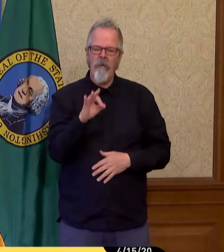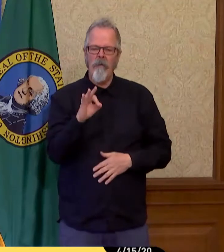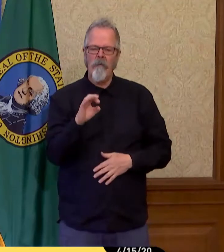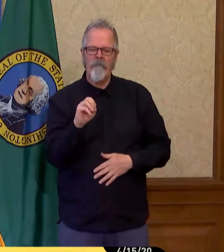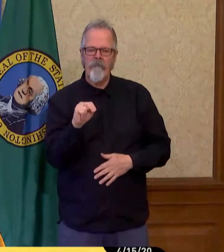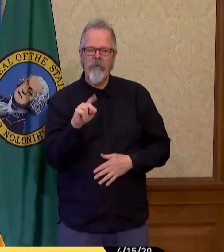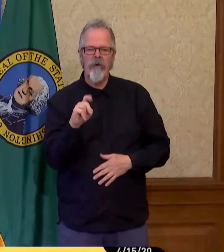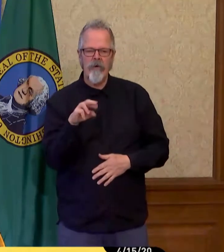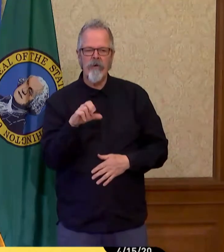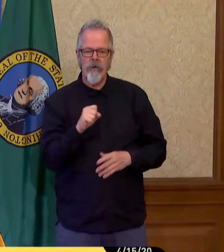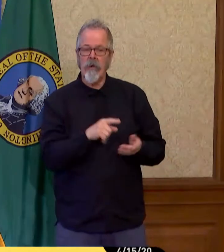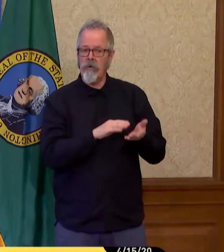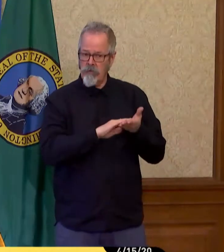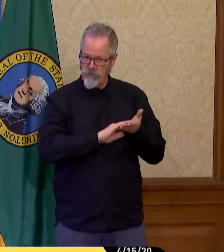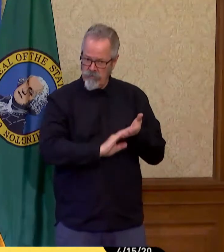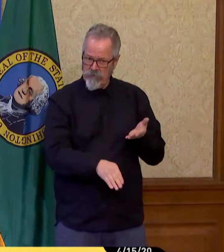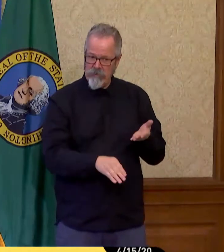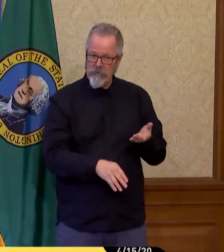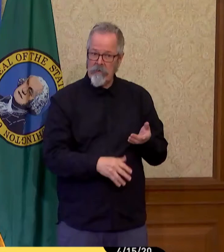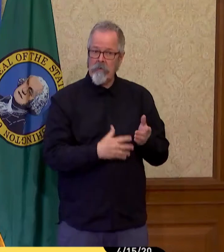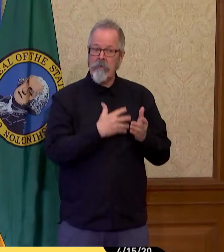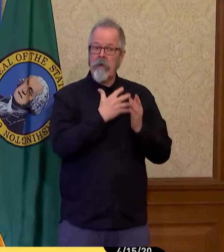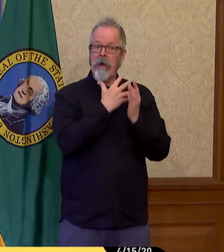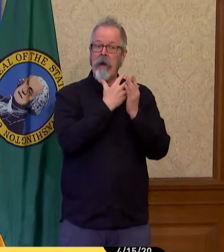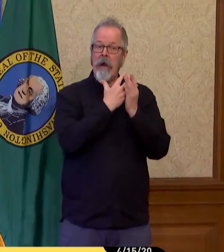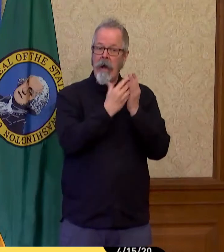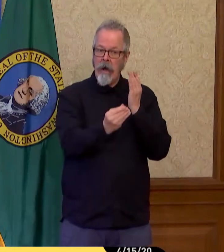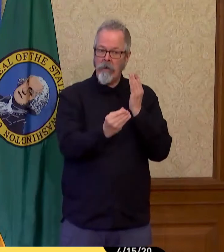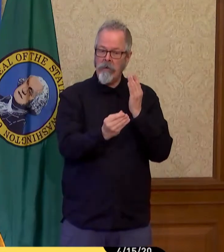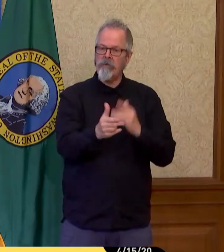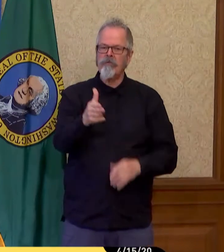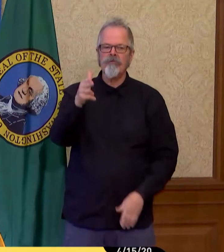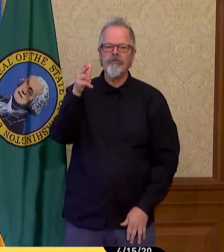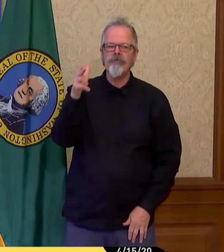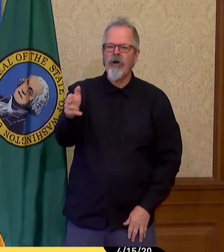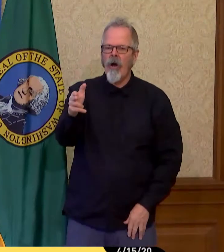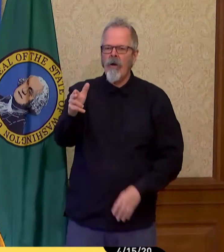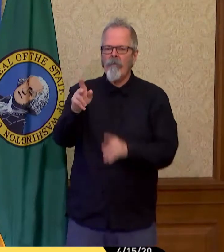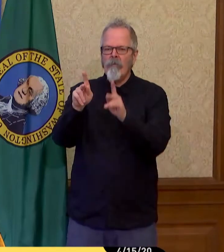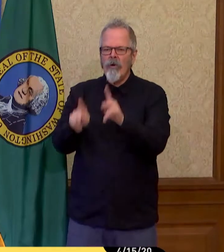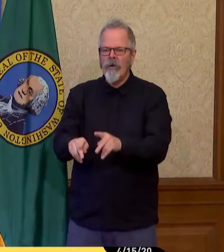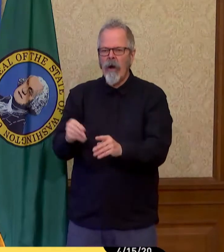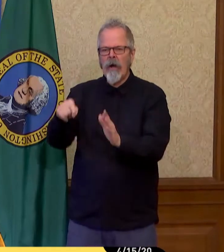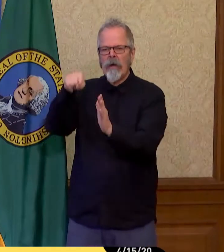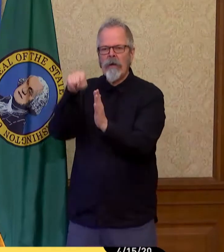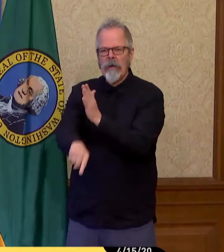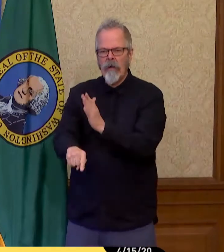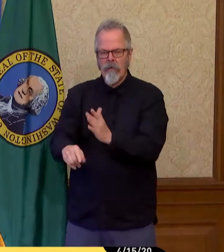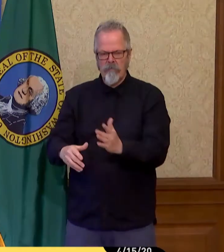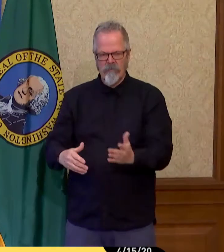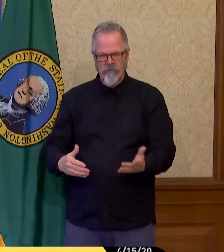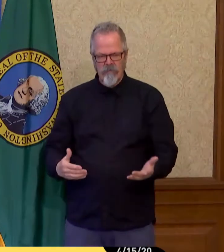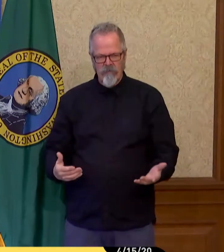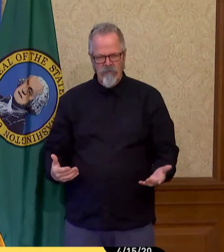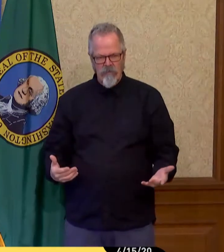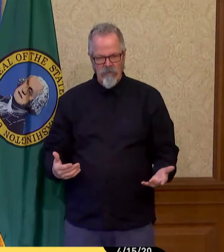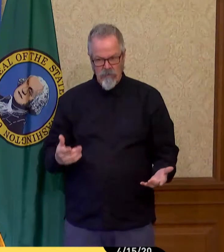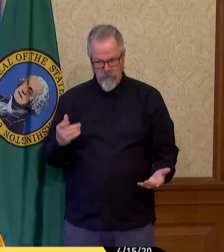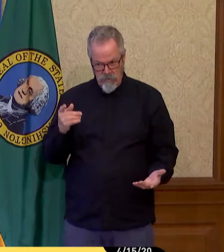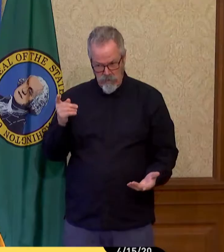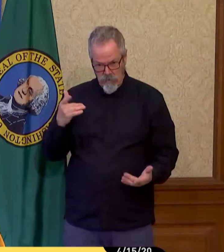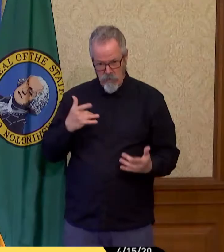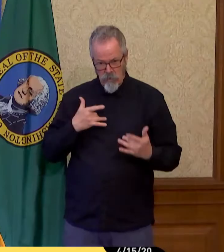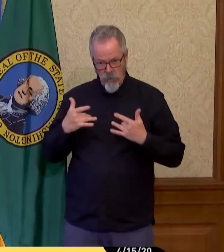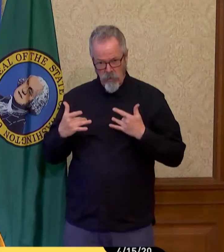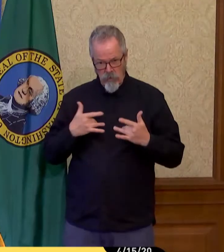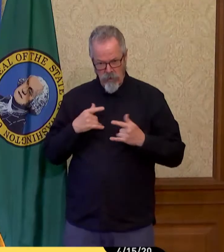get a big check from Florida taxpayers. So the first question is, are you concerned about something like that, and have you had discussions about that? And then the